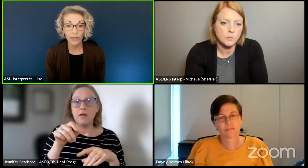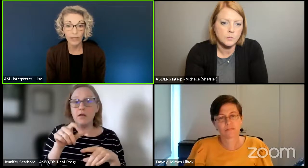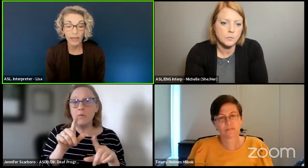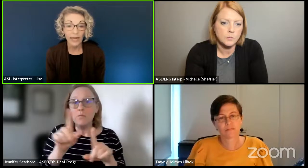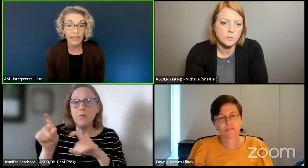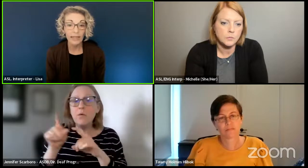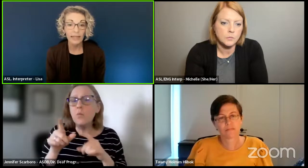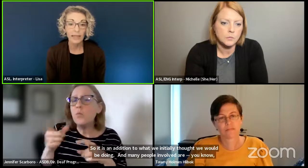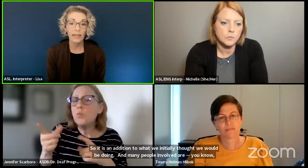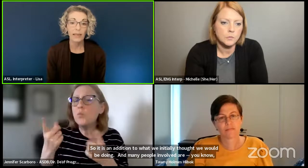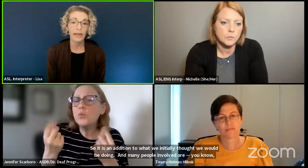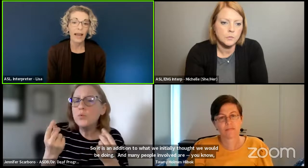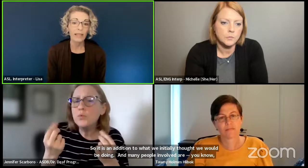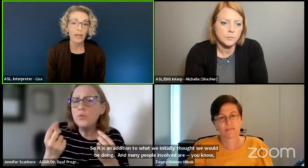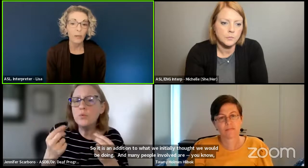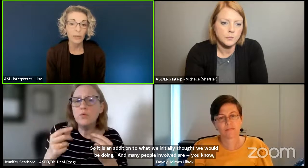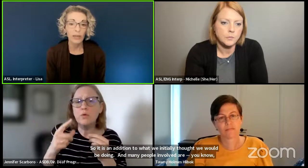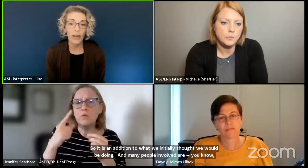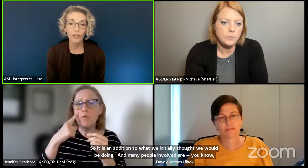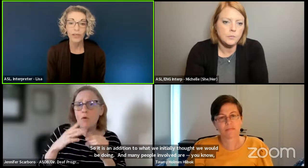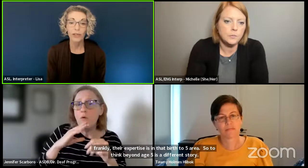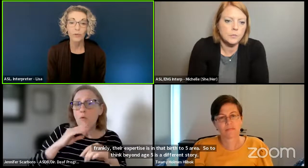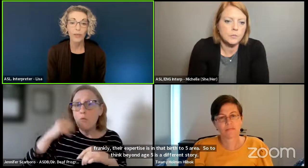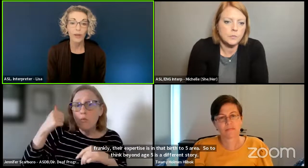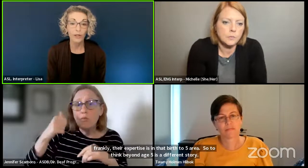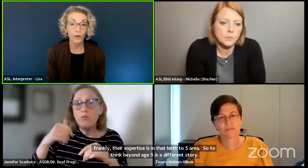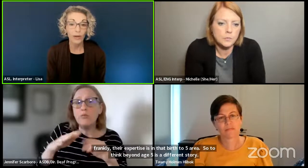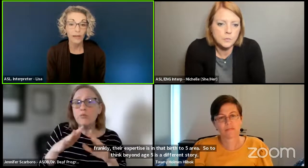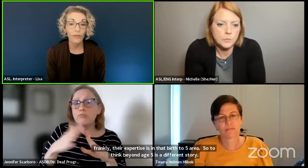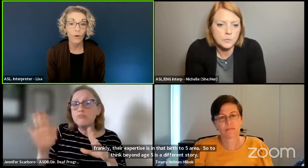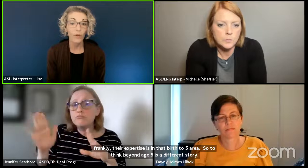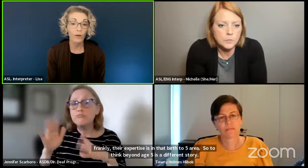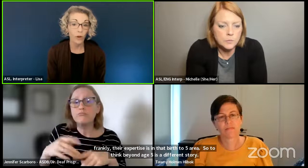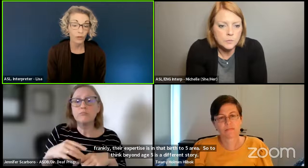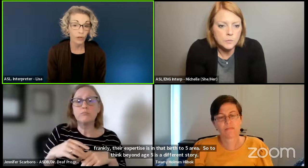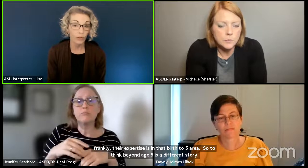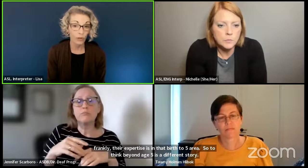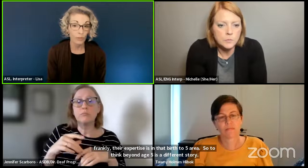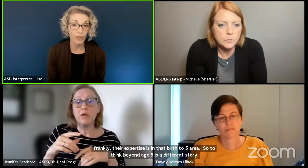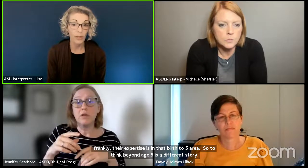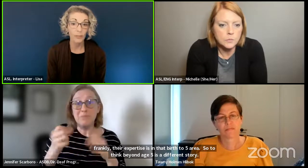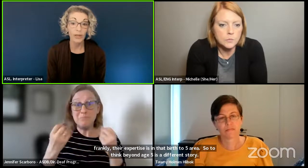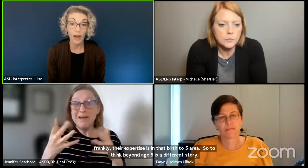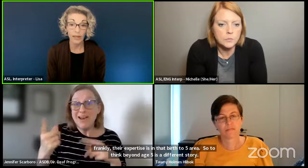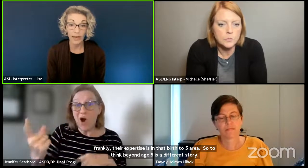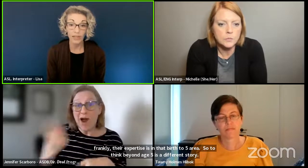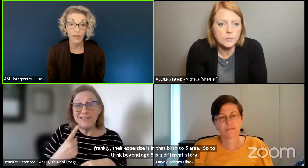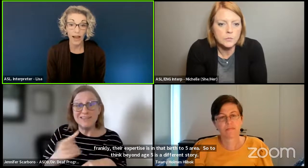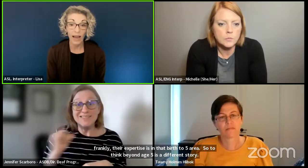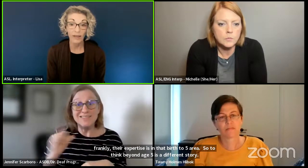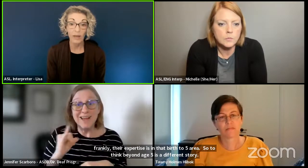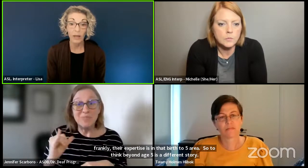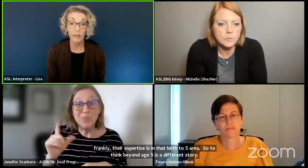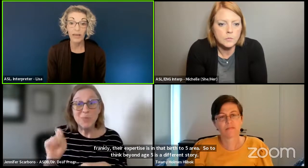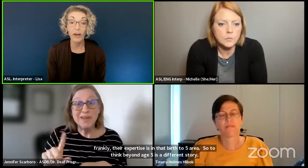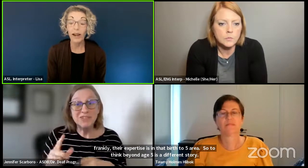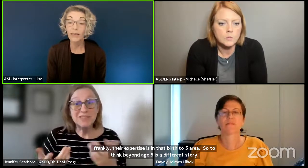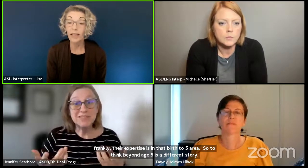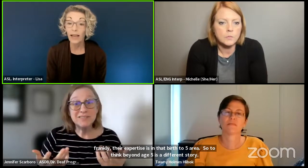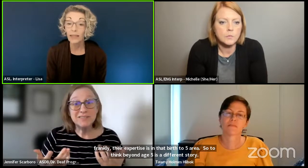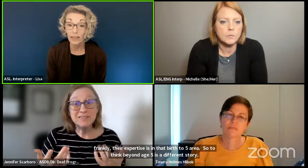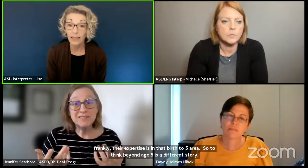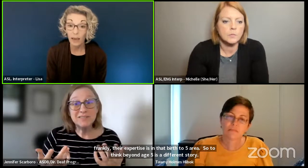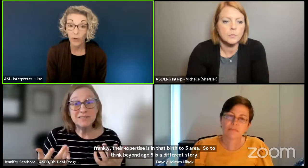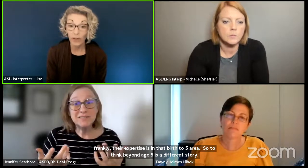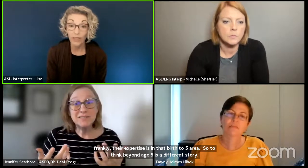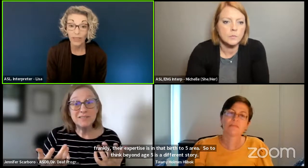looking at other states, asking people in other states what they're doing for those older groups beyond age 5, many are